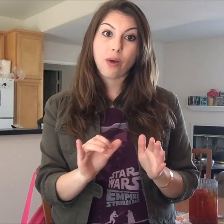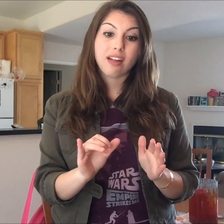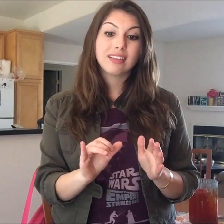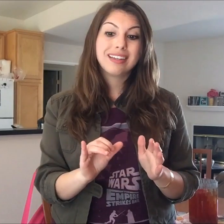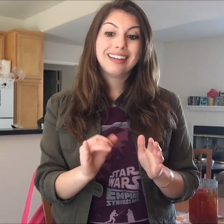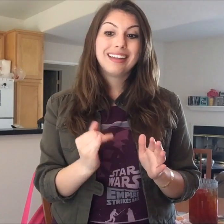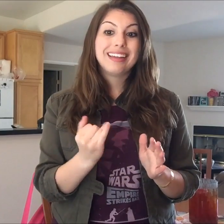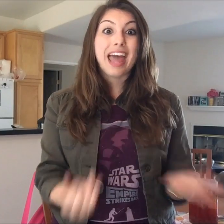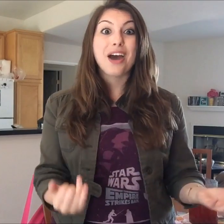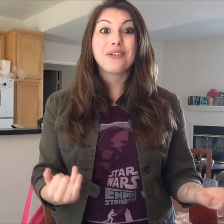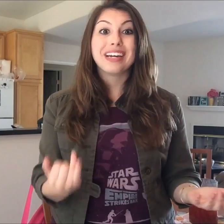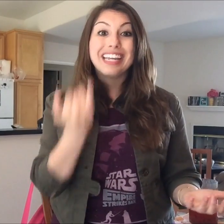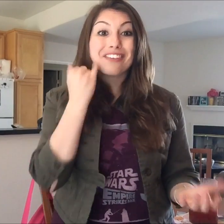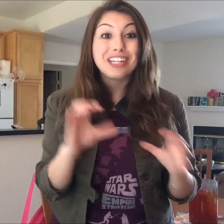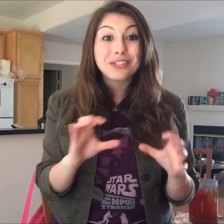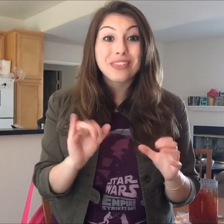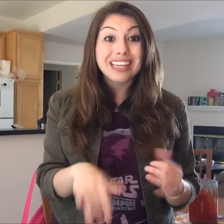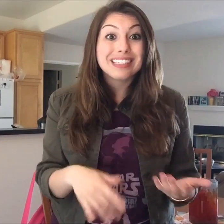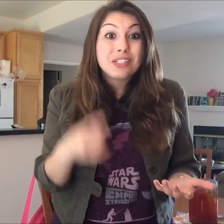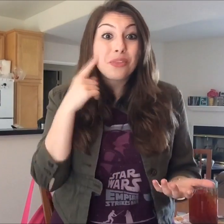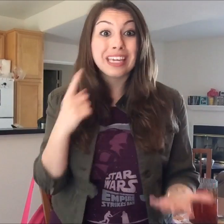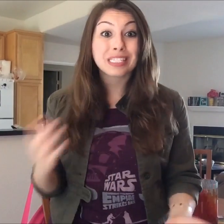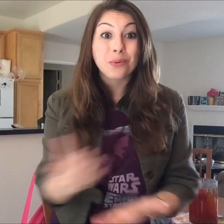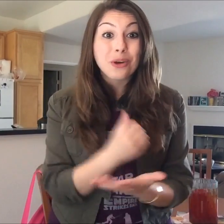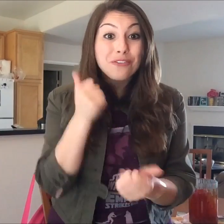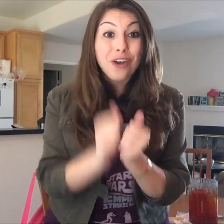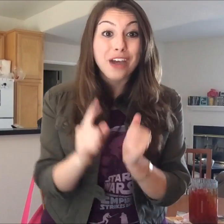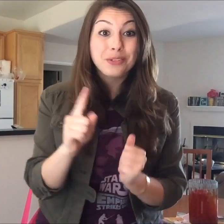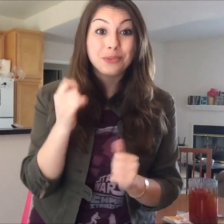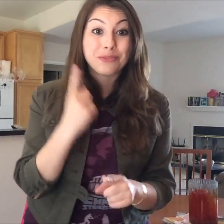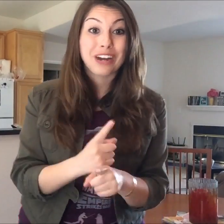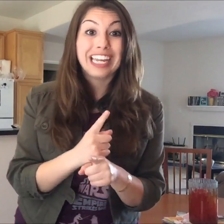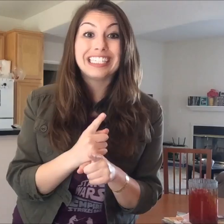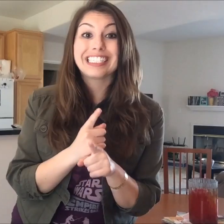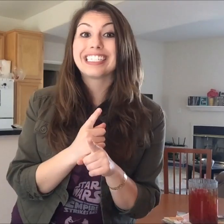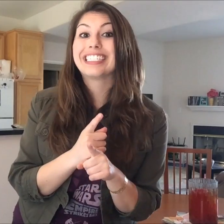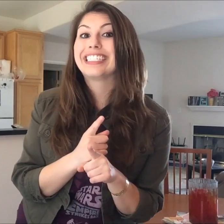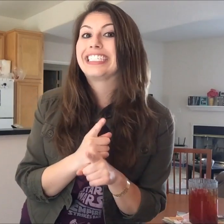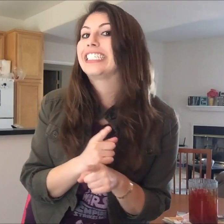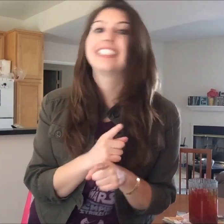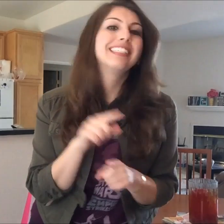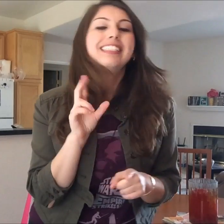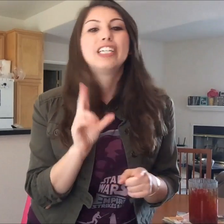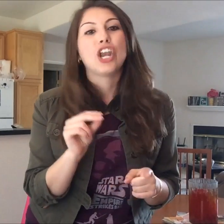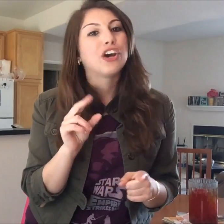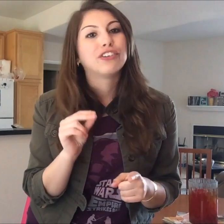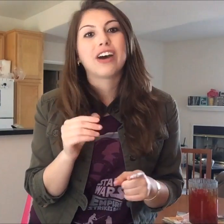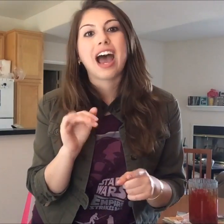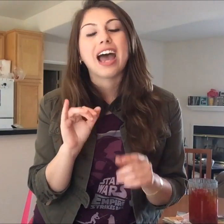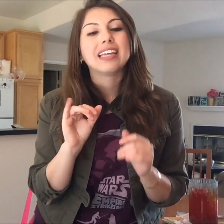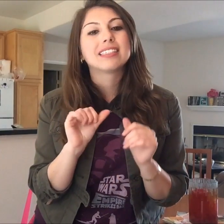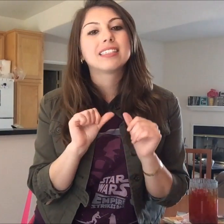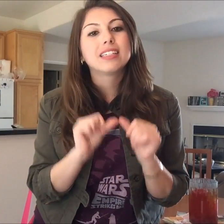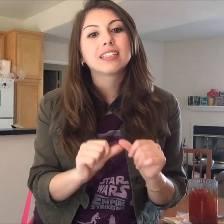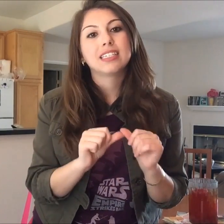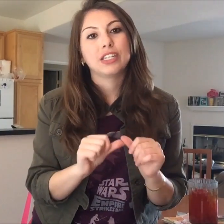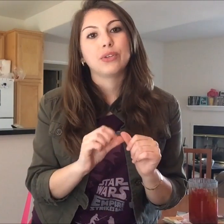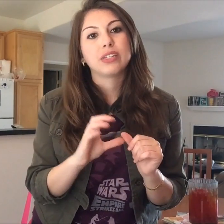well. Now, if I do this, you think it's a win for everyone, right? No, I still continue to